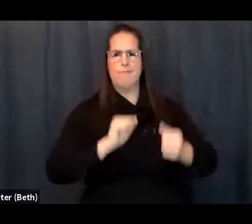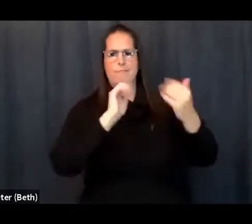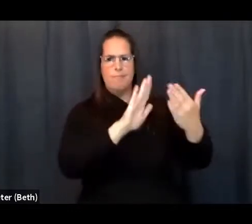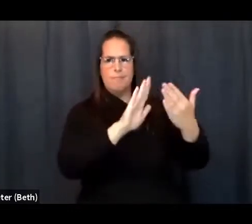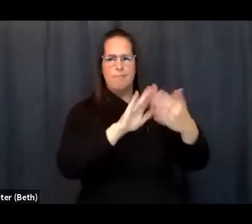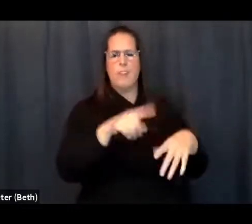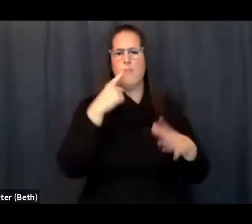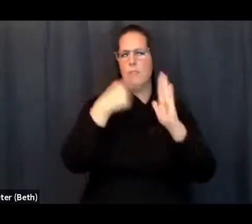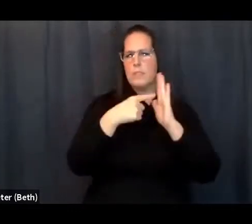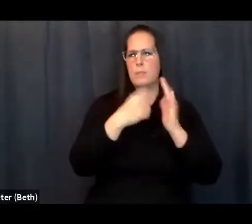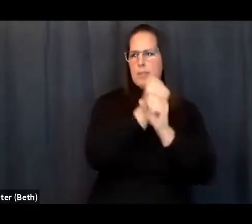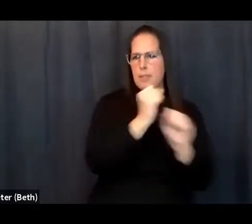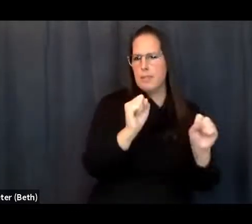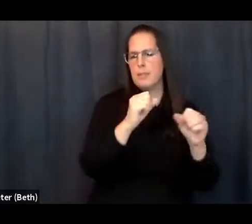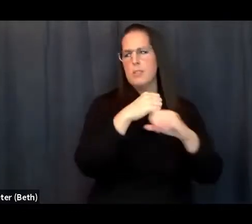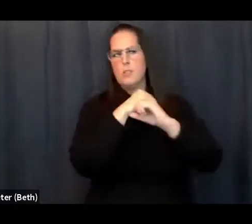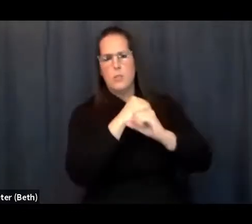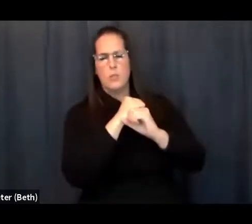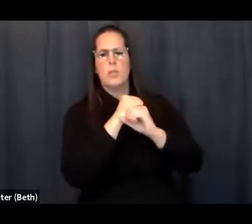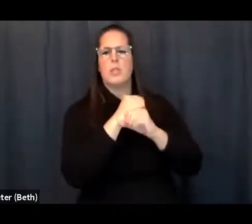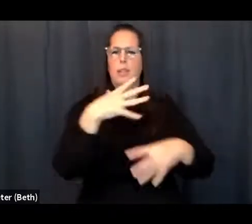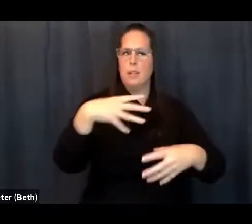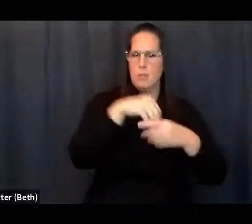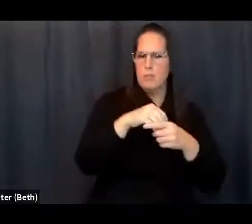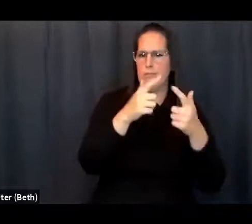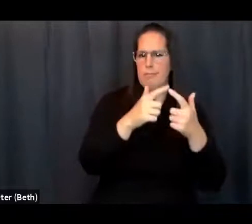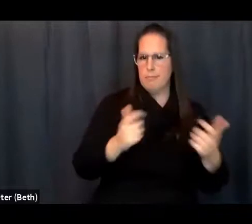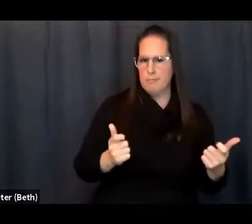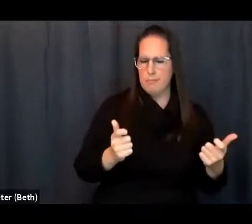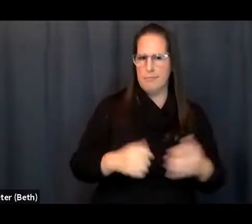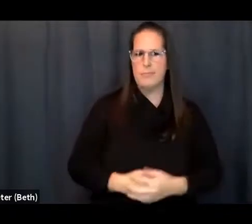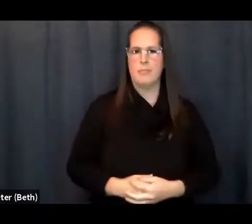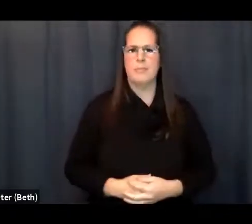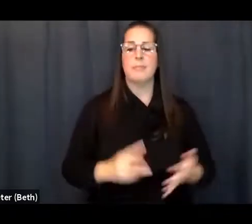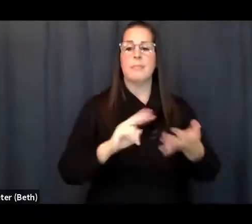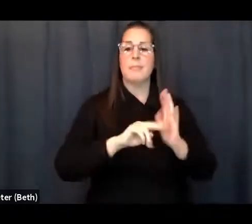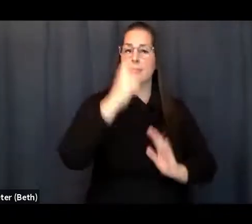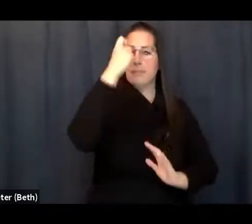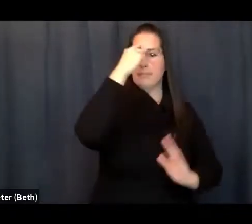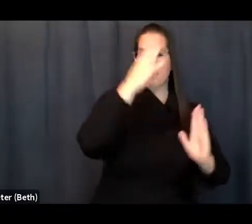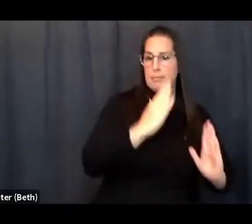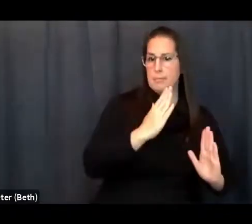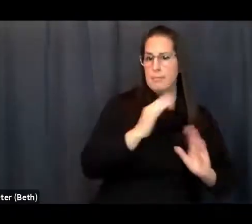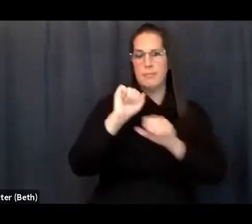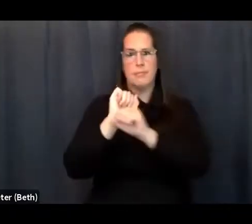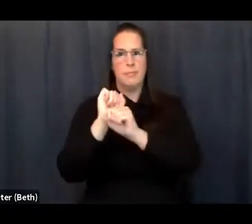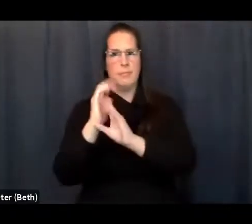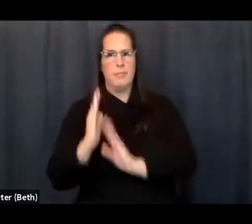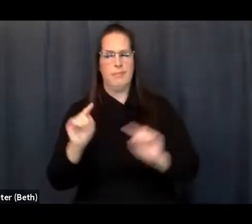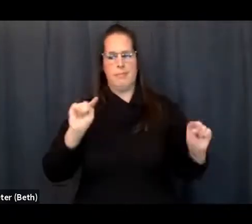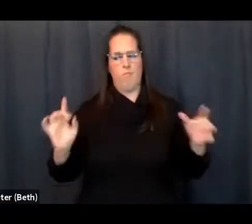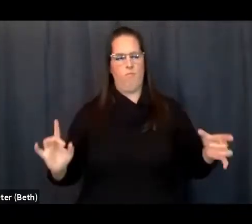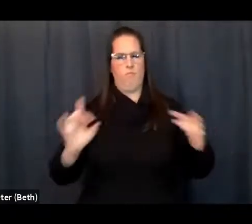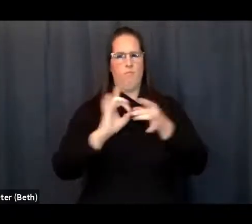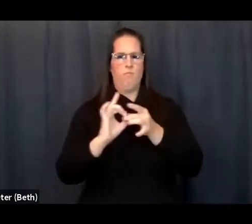and security, are then guaranteed for the employee and employer's relationship, where the employers can